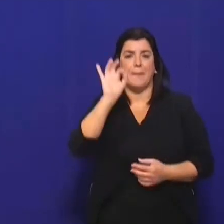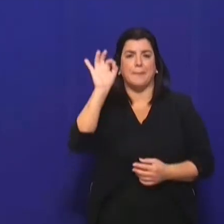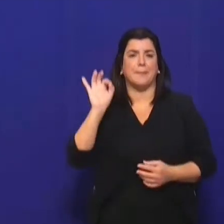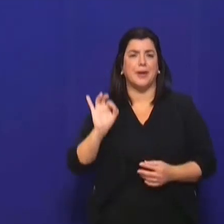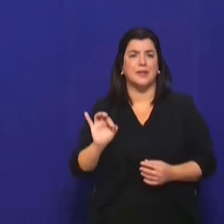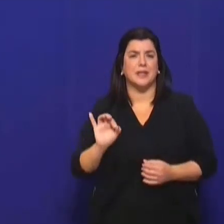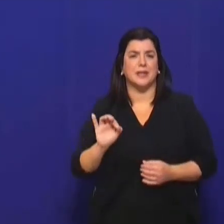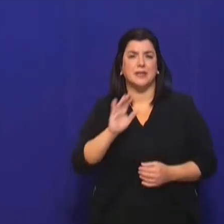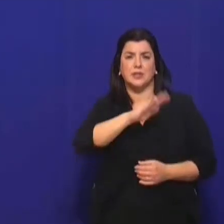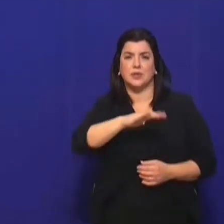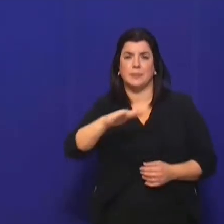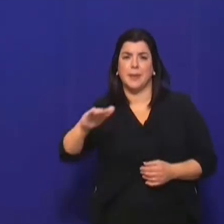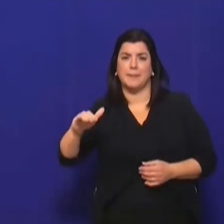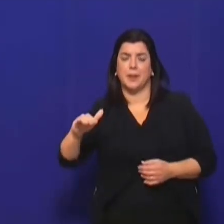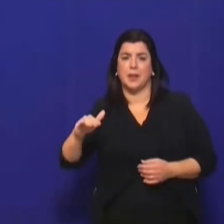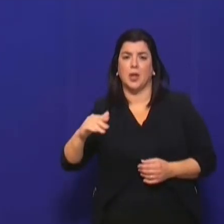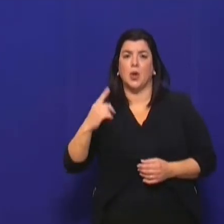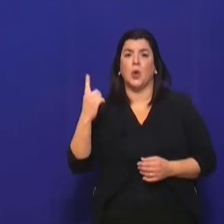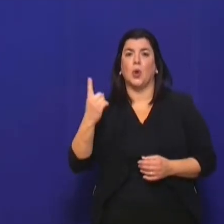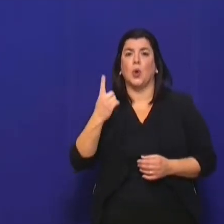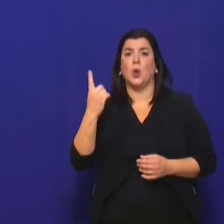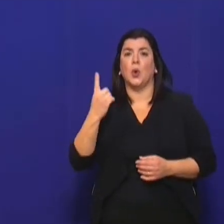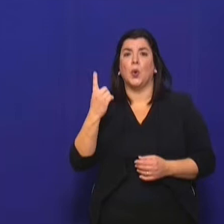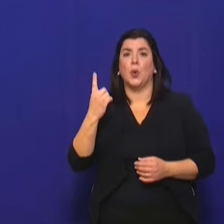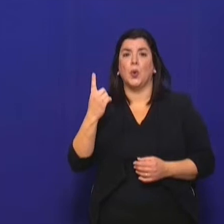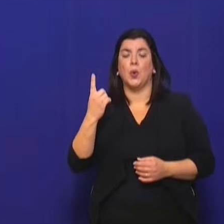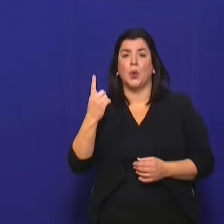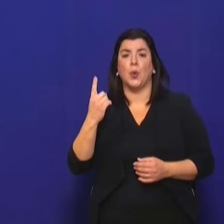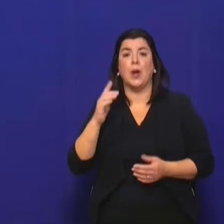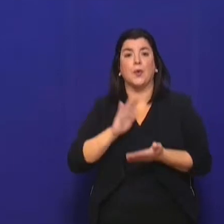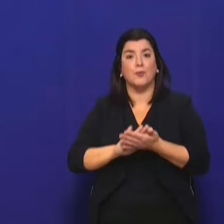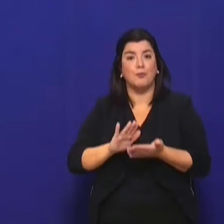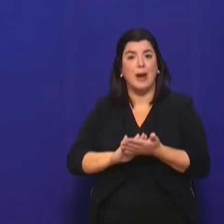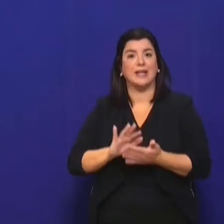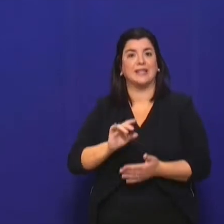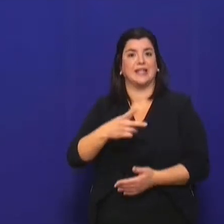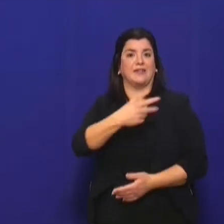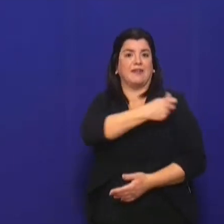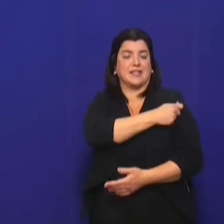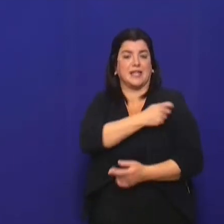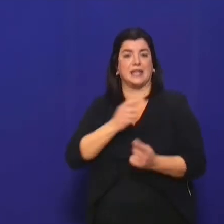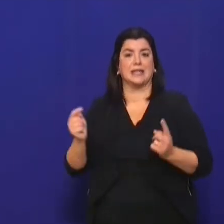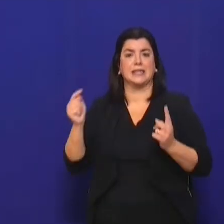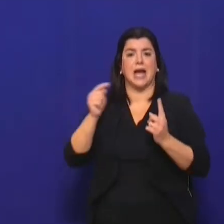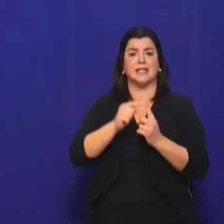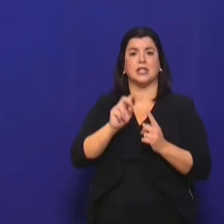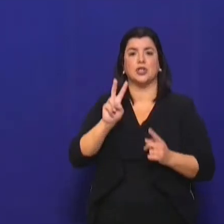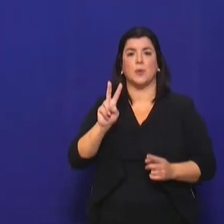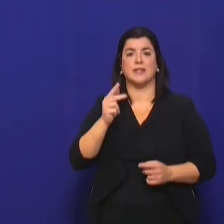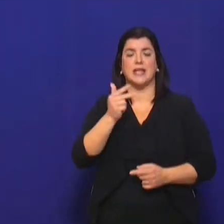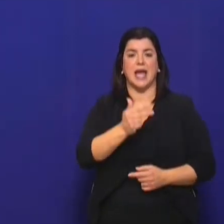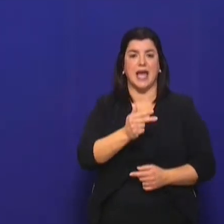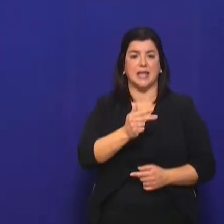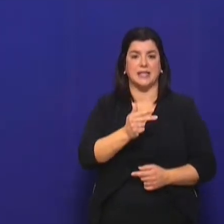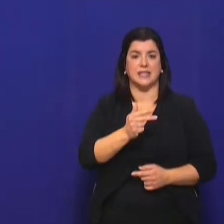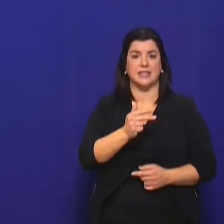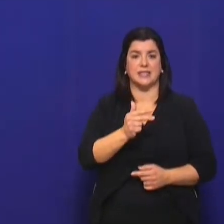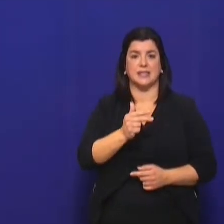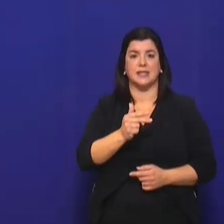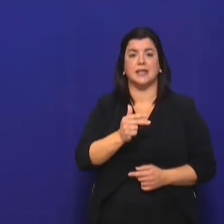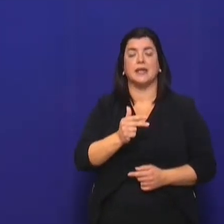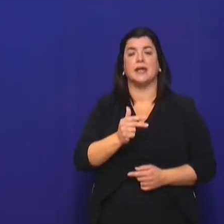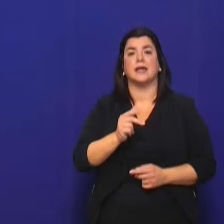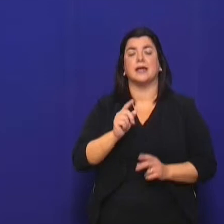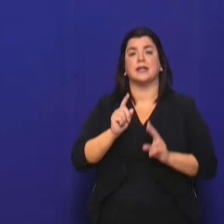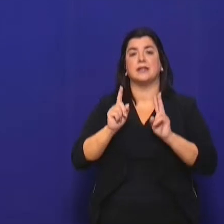the population who have actually been vaccinated, we see that up to the 28th of December, we had 0.03% of the